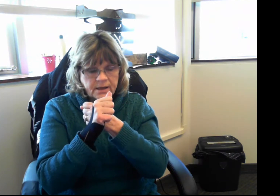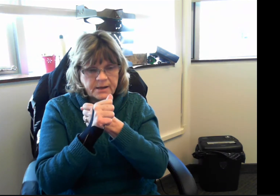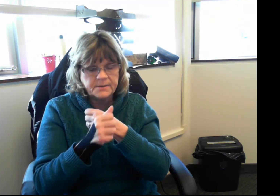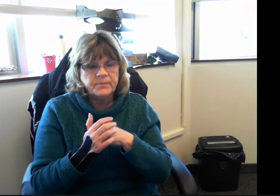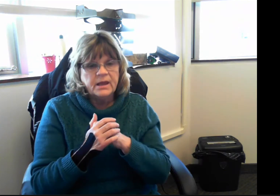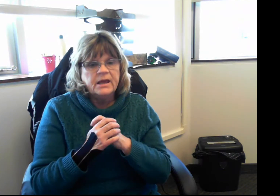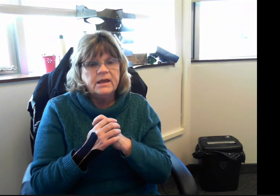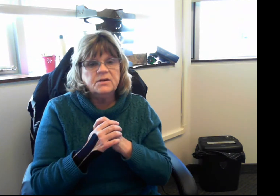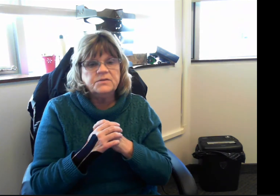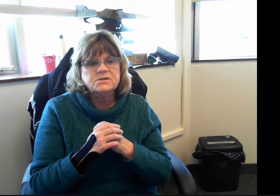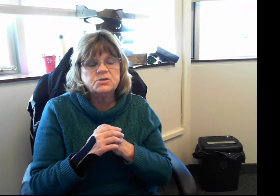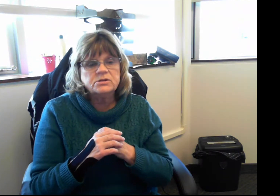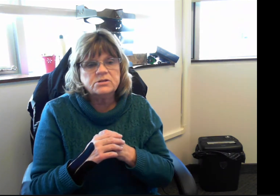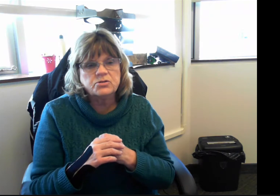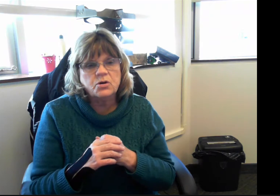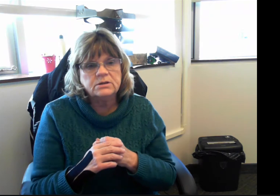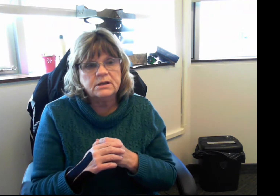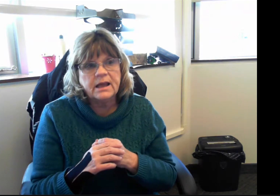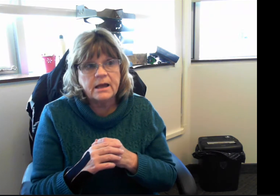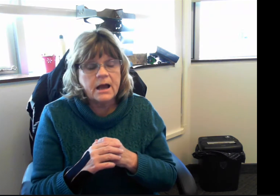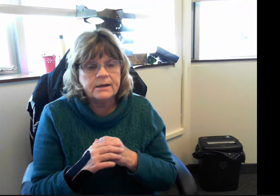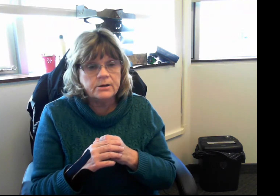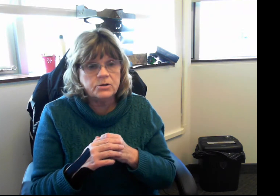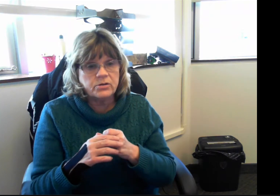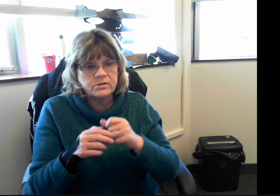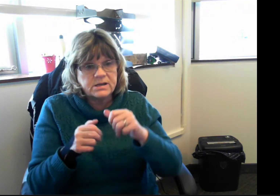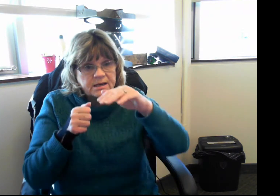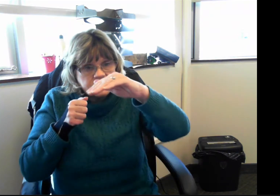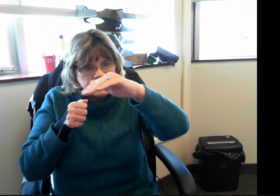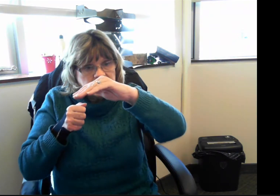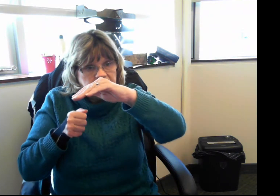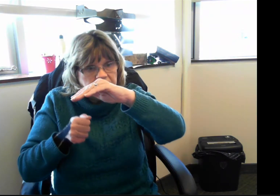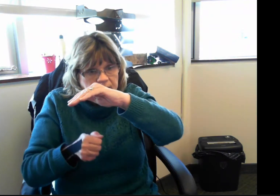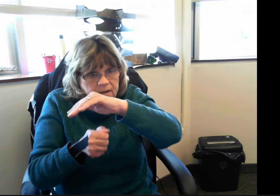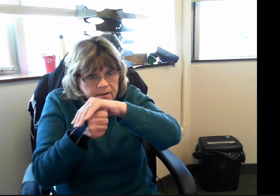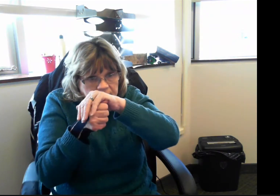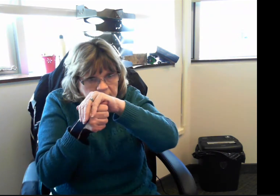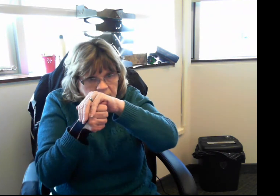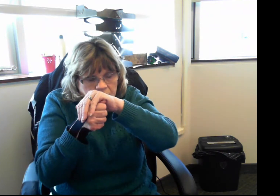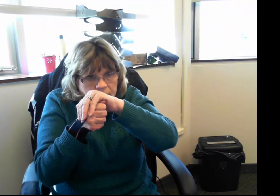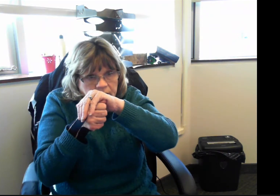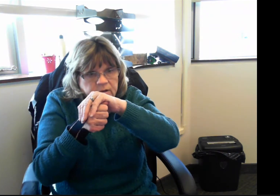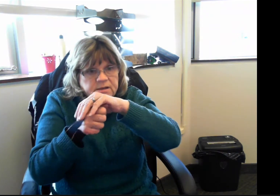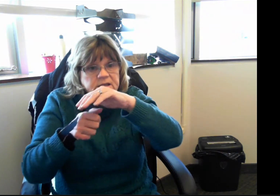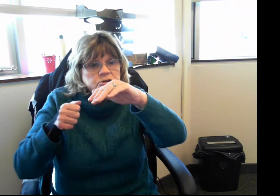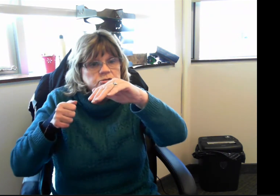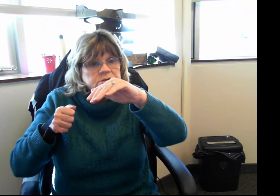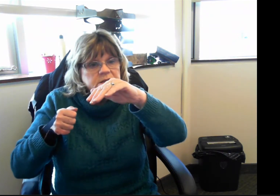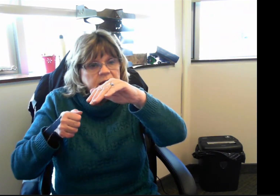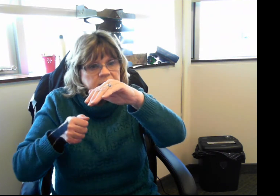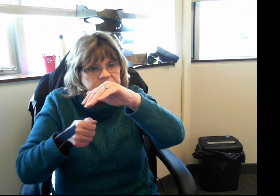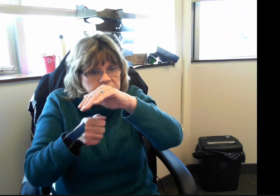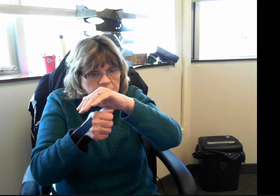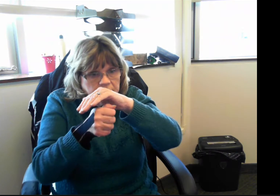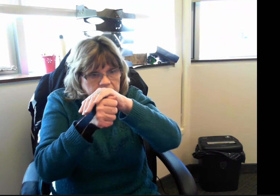Okay, if the students are told to like hide under their desk or under the teacher's desk or